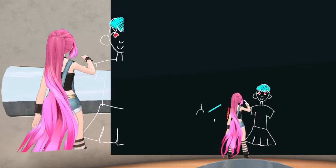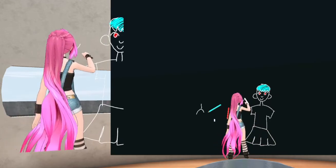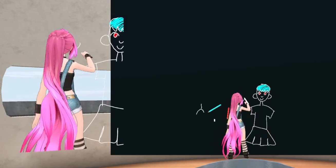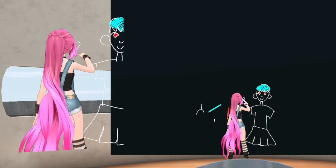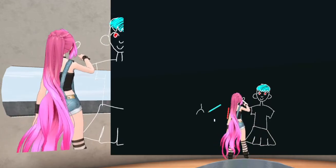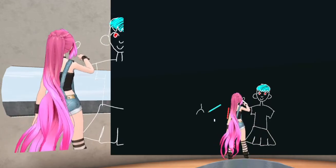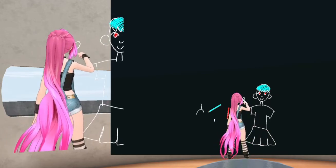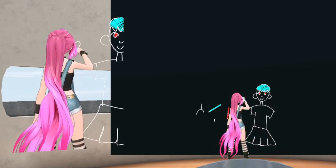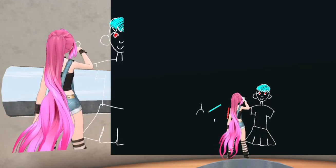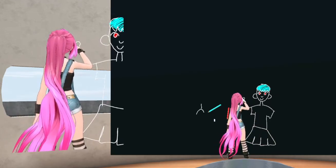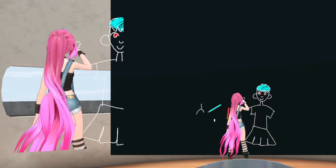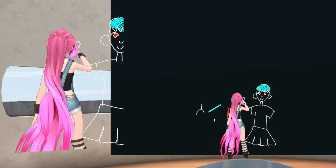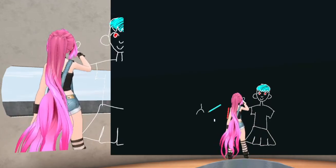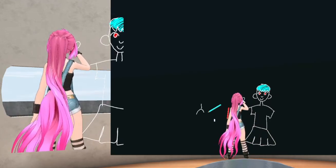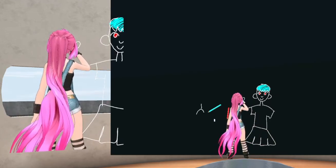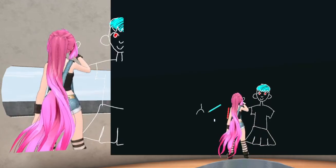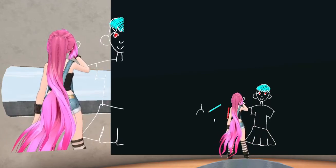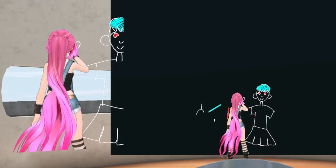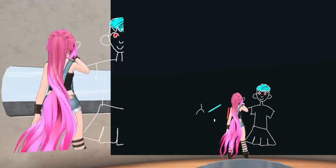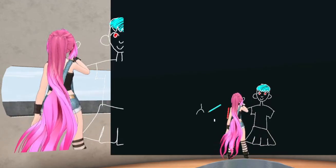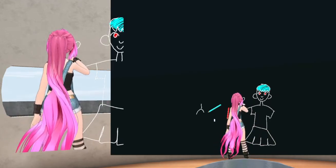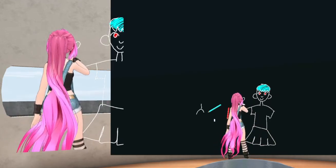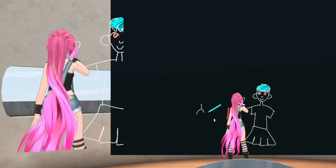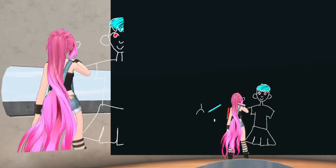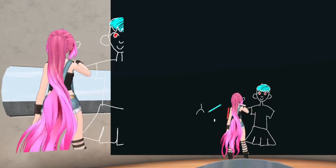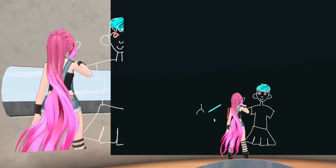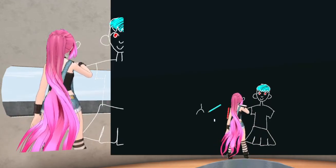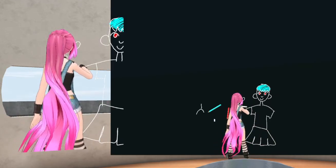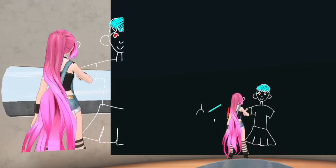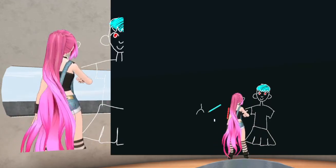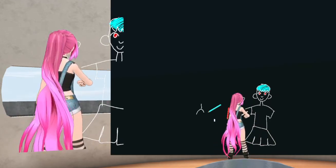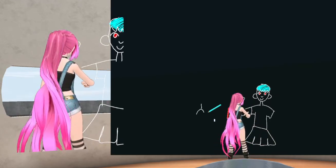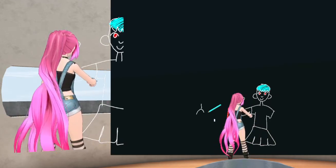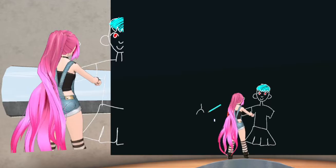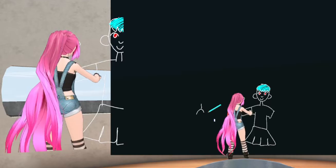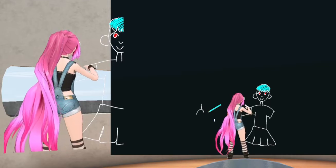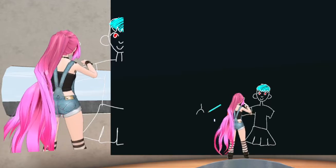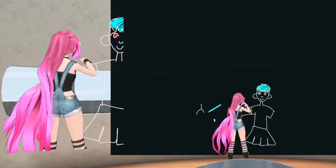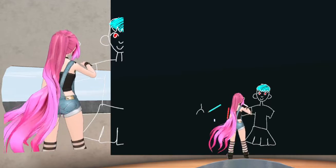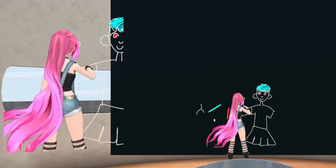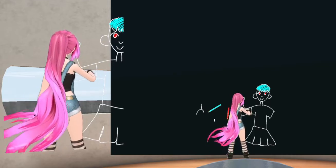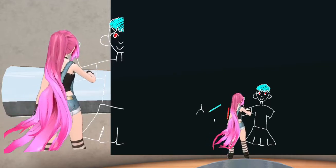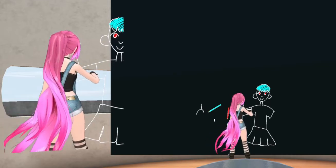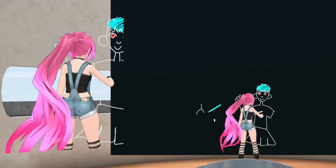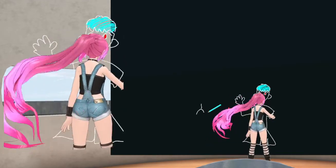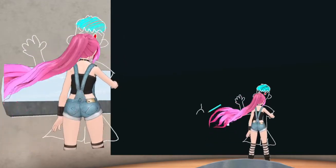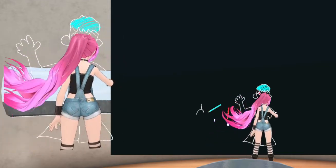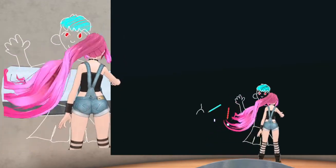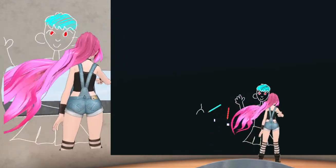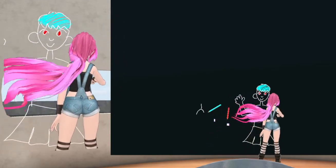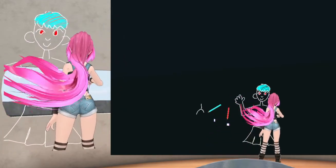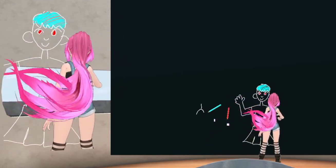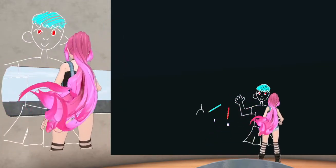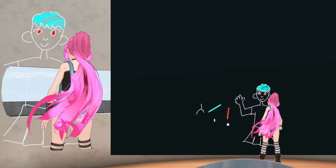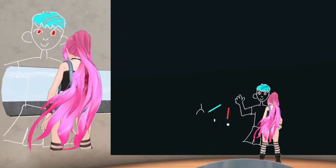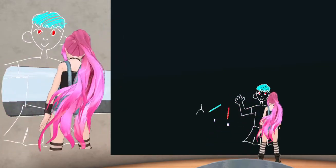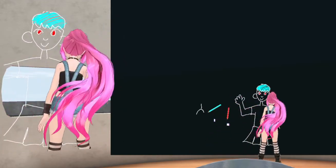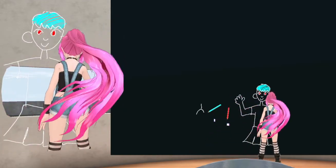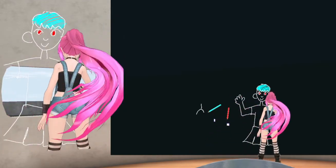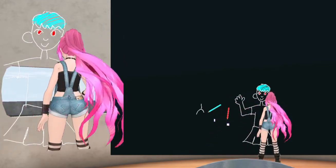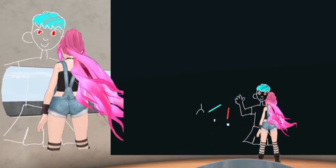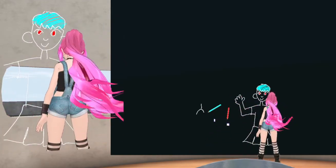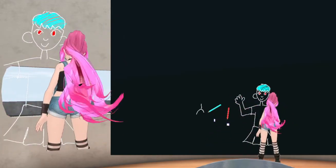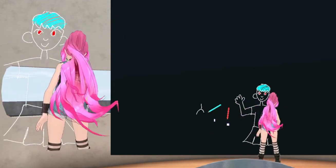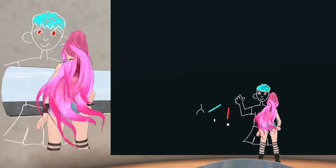Poe's wearing a shirt. We love that. You got a nice skirt going on. Look at you, Poe. You styling over there. You styling with that. It's Bizarro